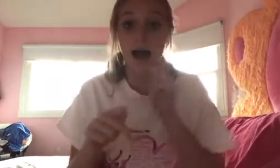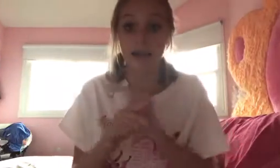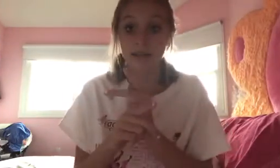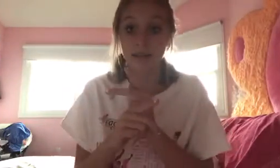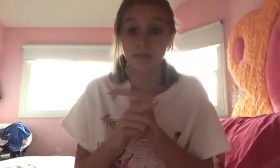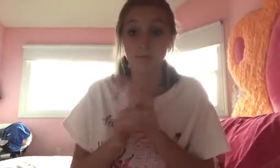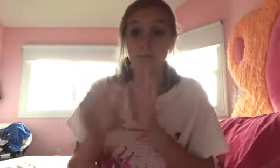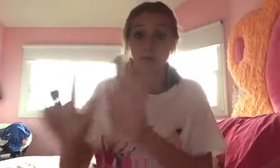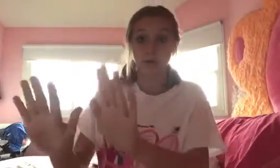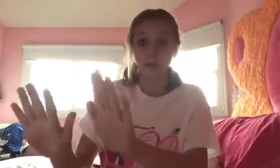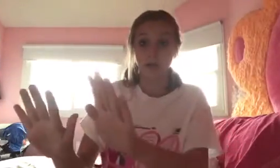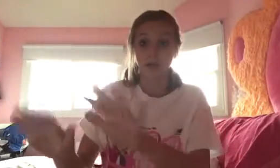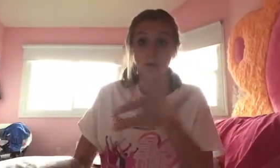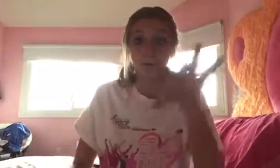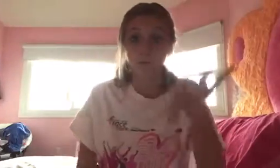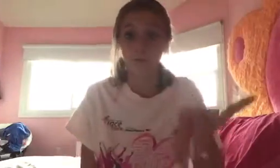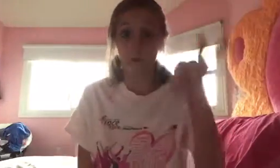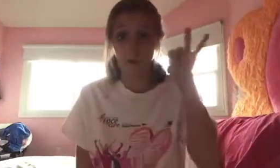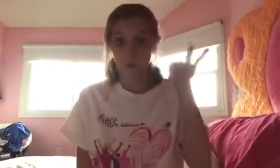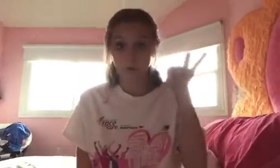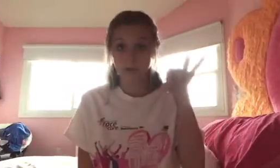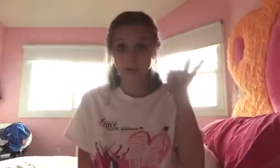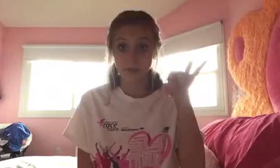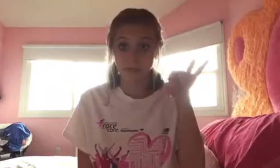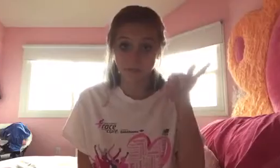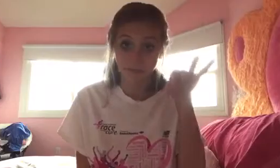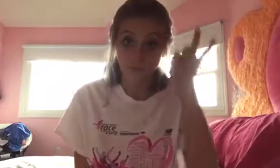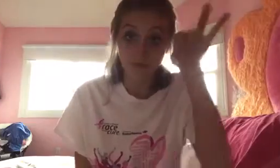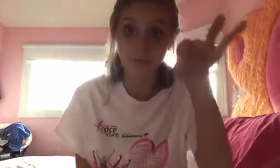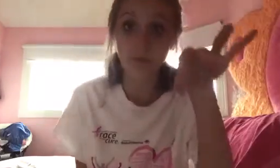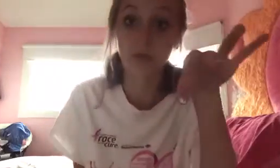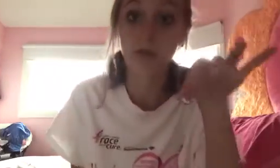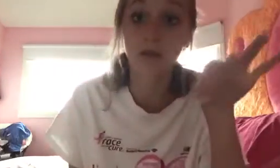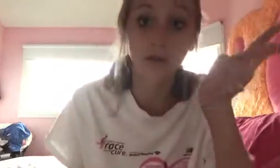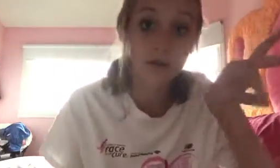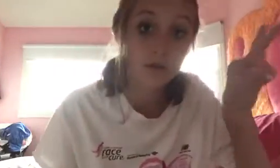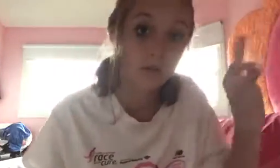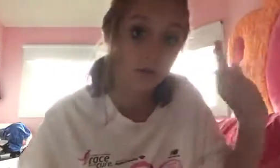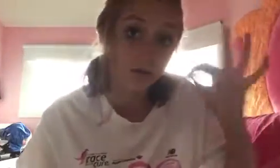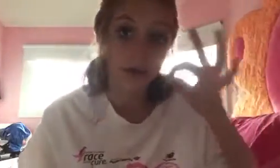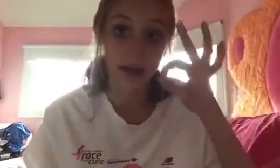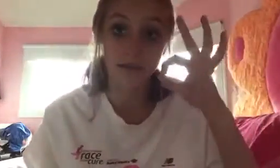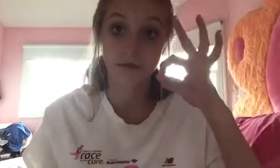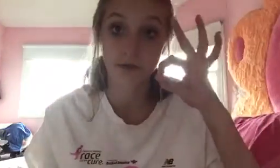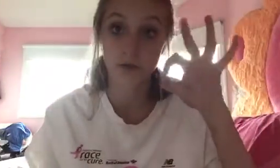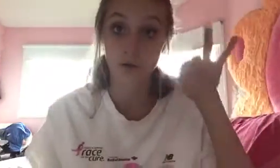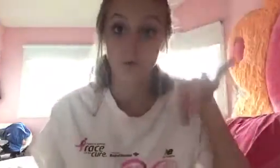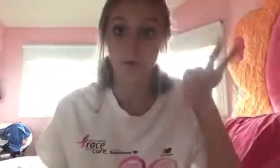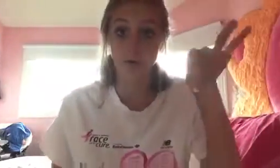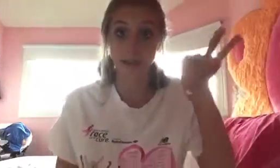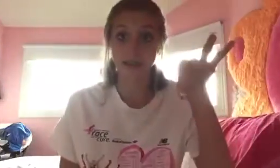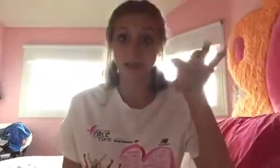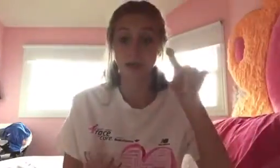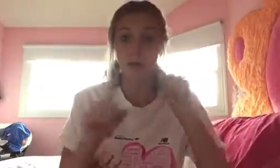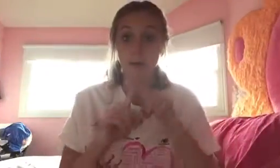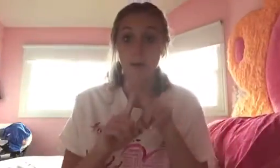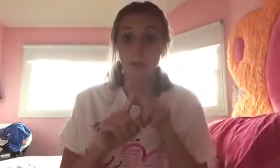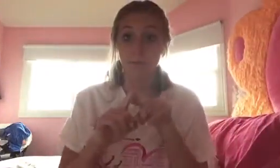I keep pushing forwards. So you do an F forwards.